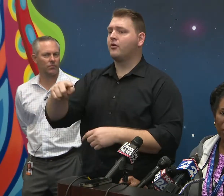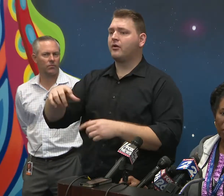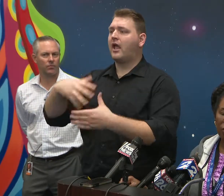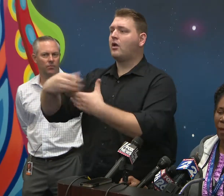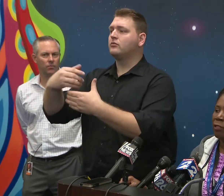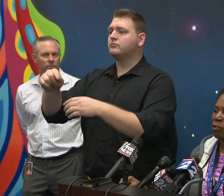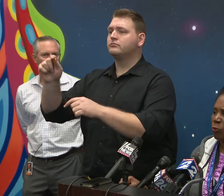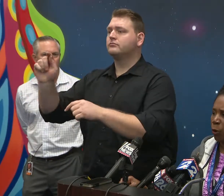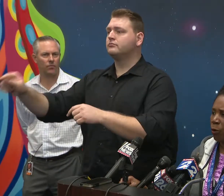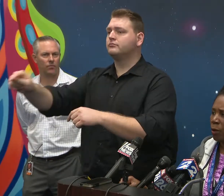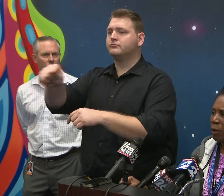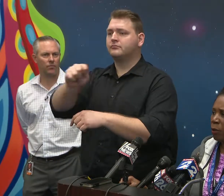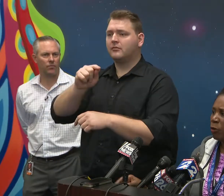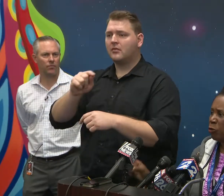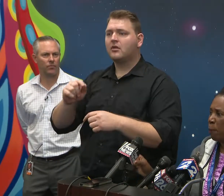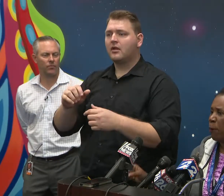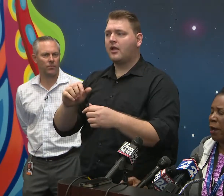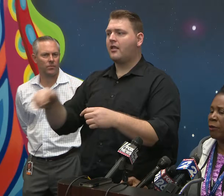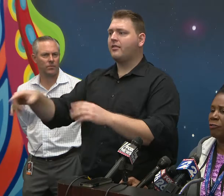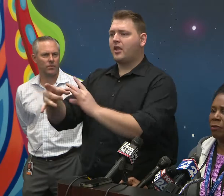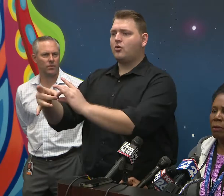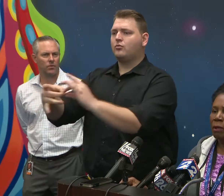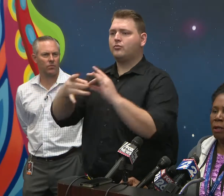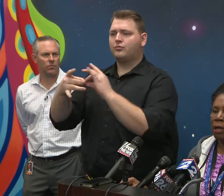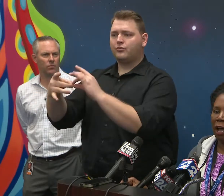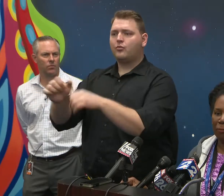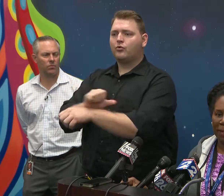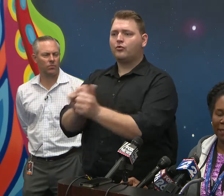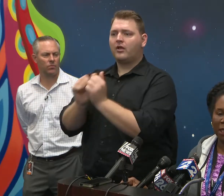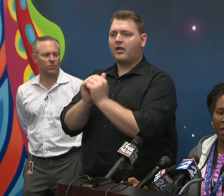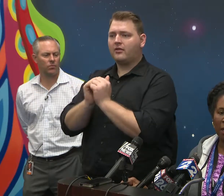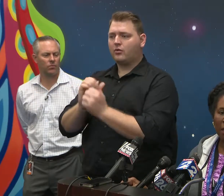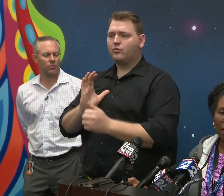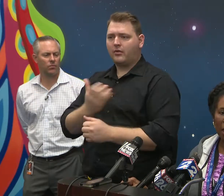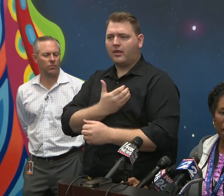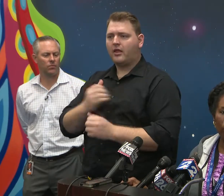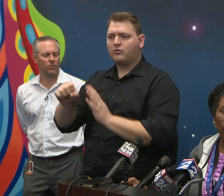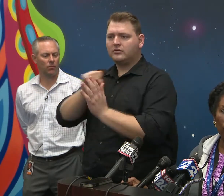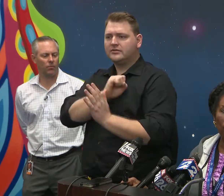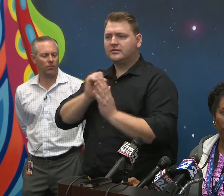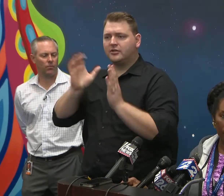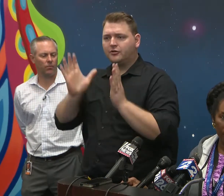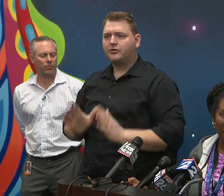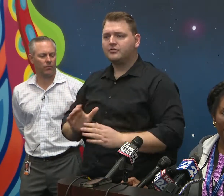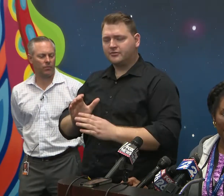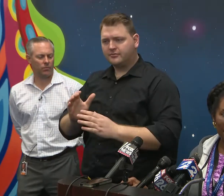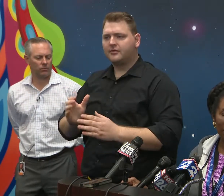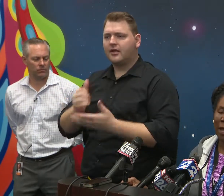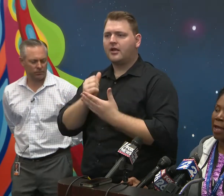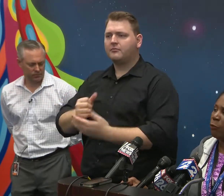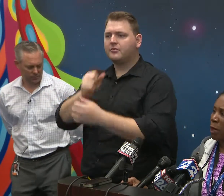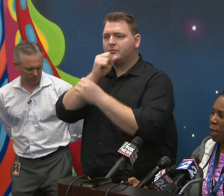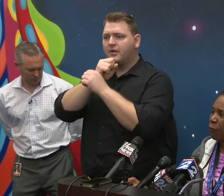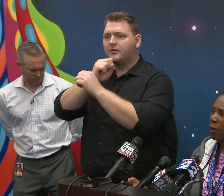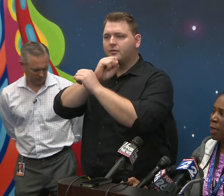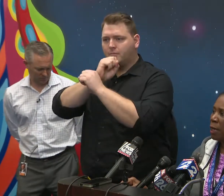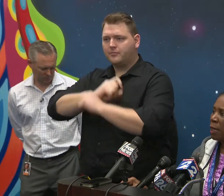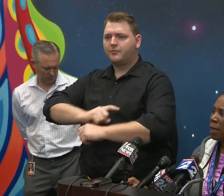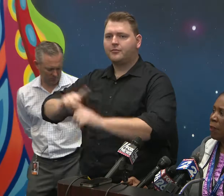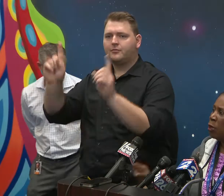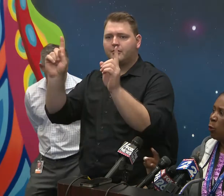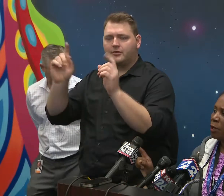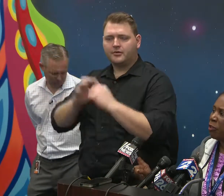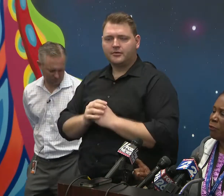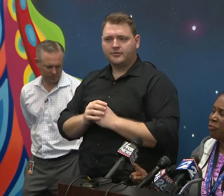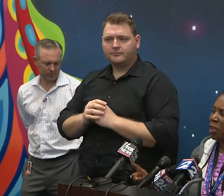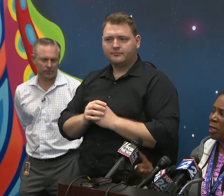senators to make this work. With your prayers, God's blessing, it will be the kind of recovery